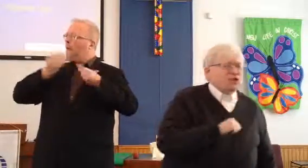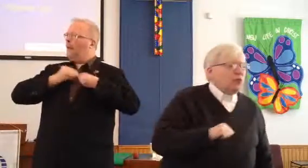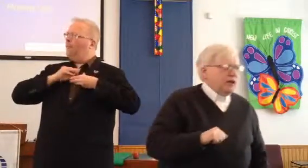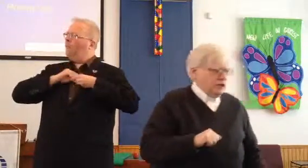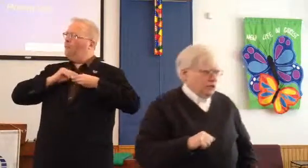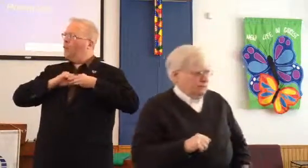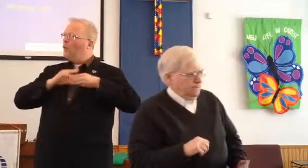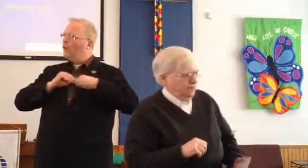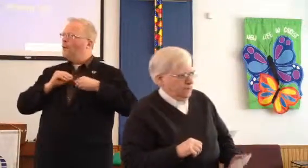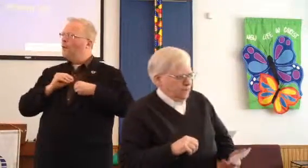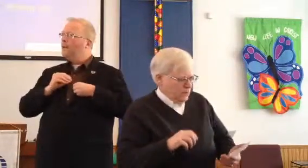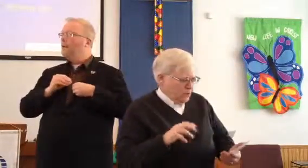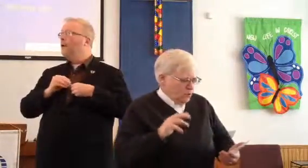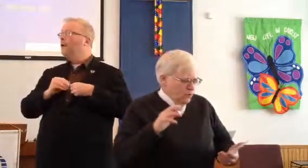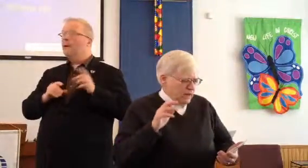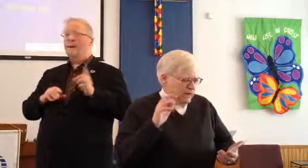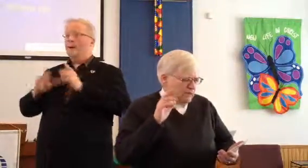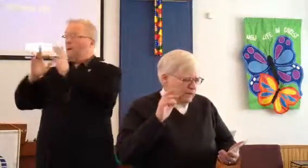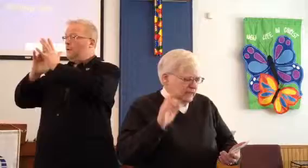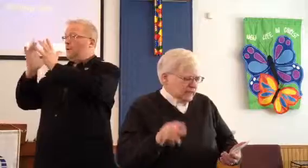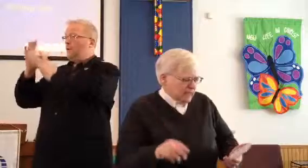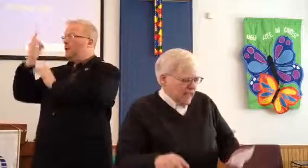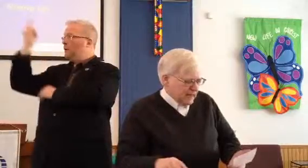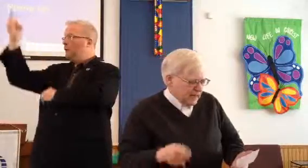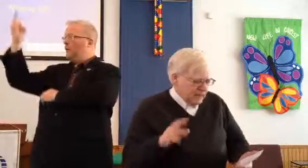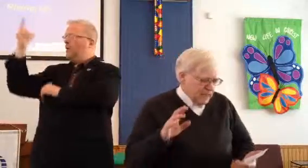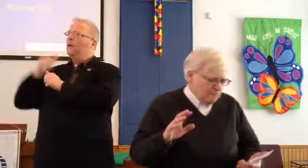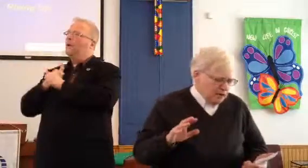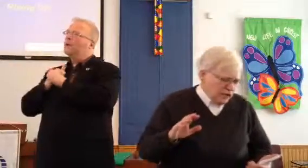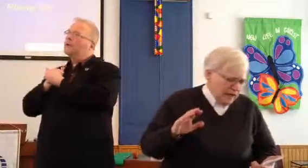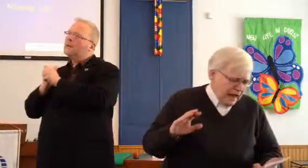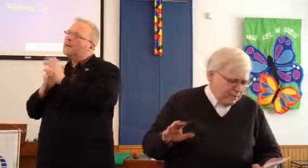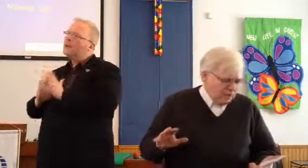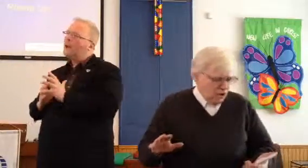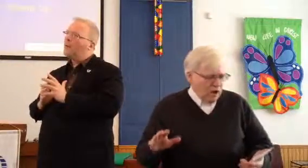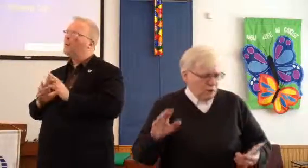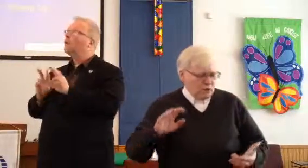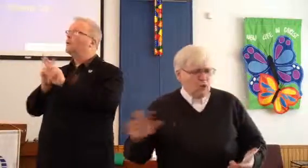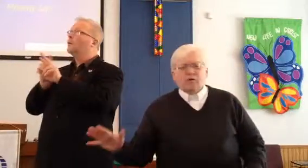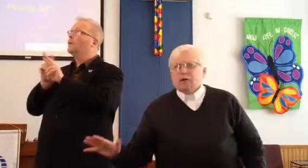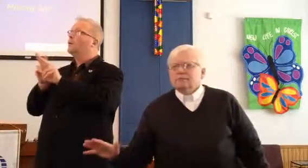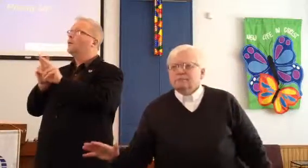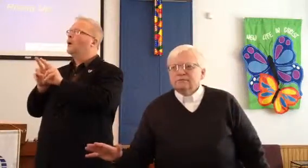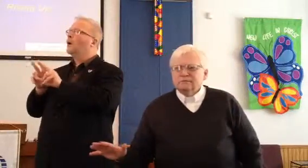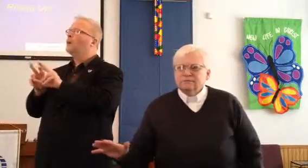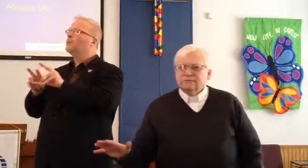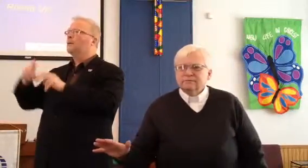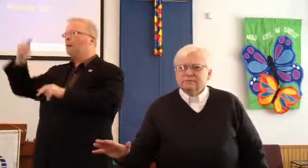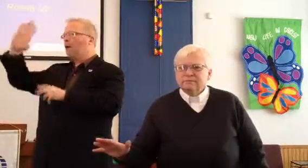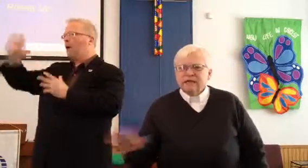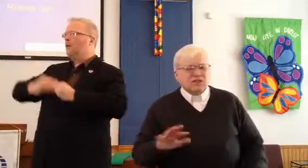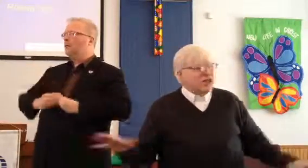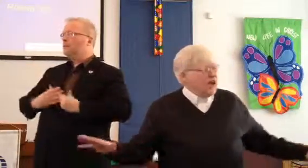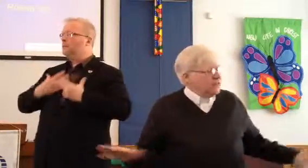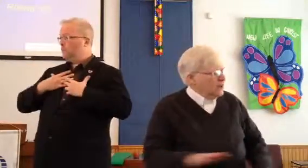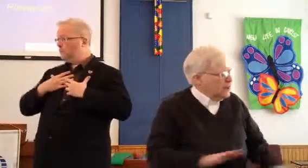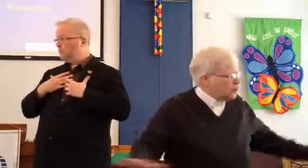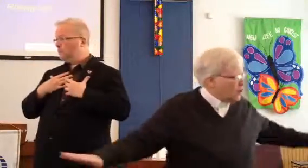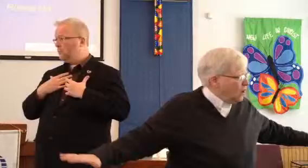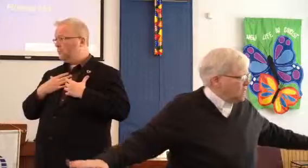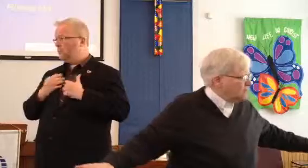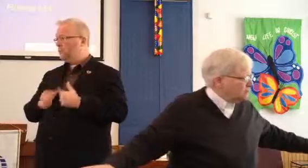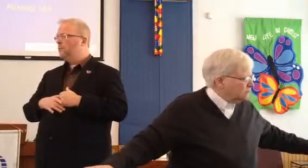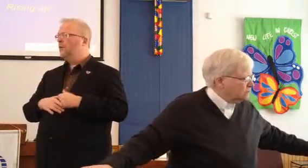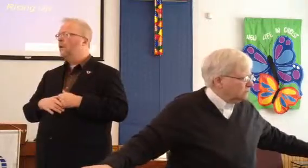in this situation would have decided that the mission they had been on was over. It's done, the